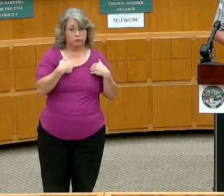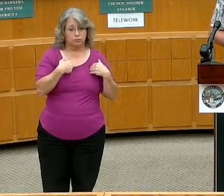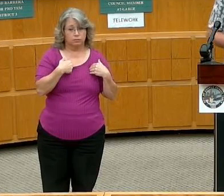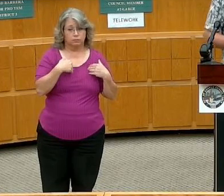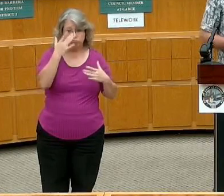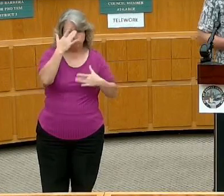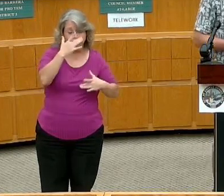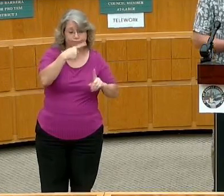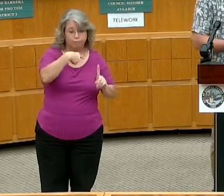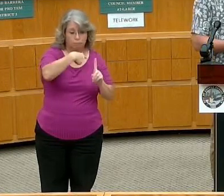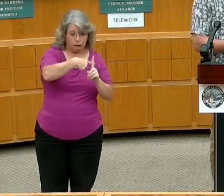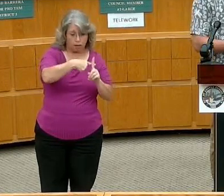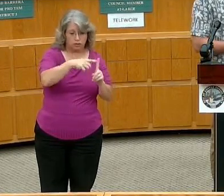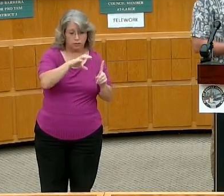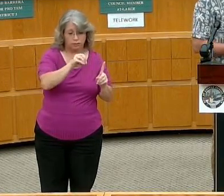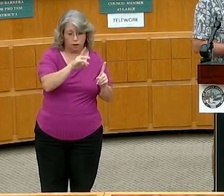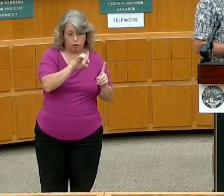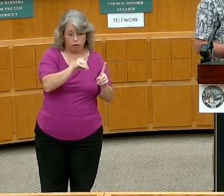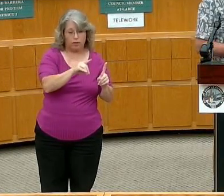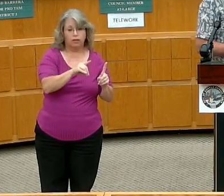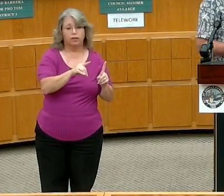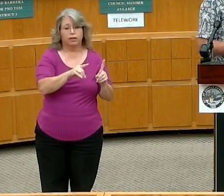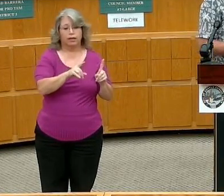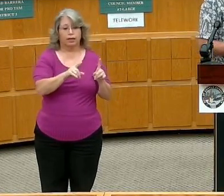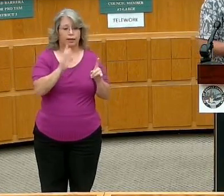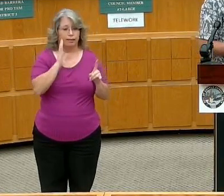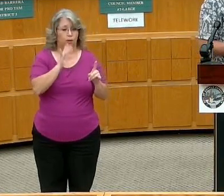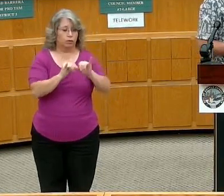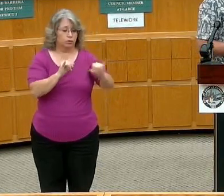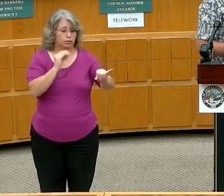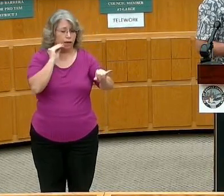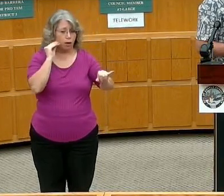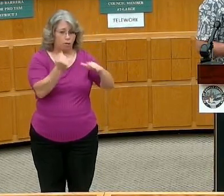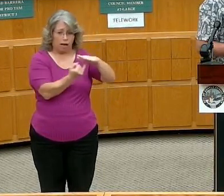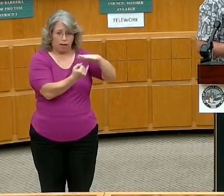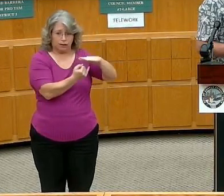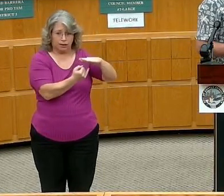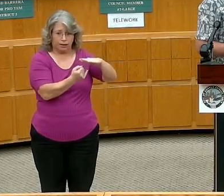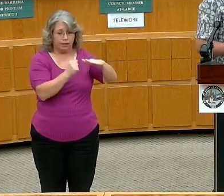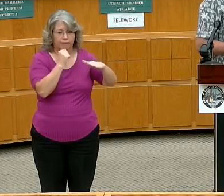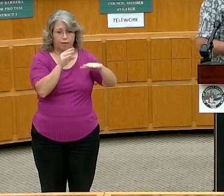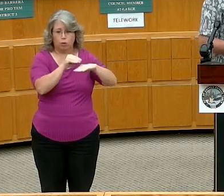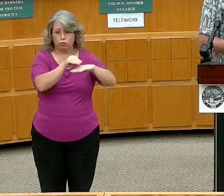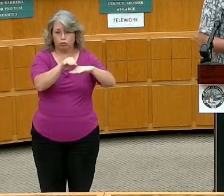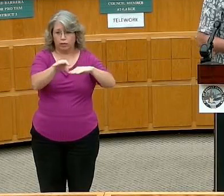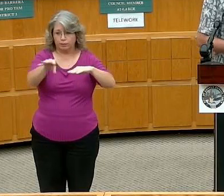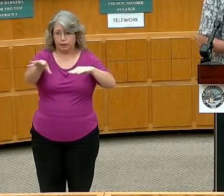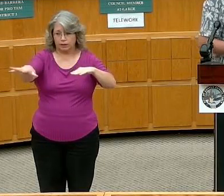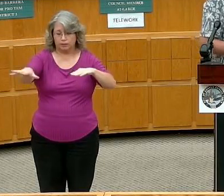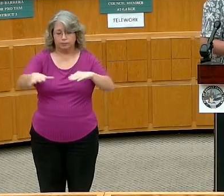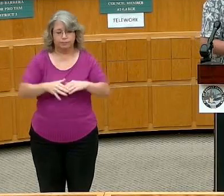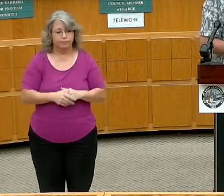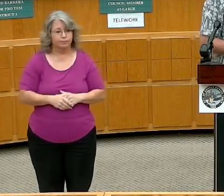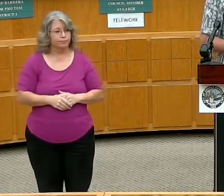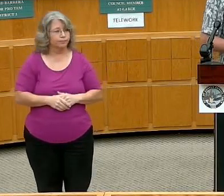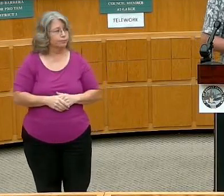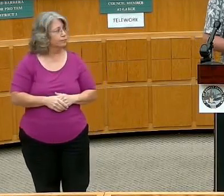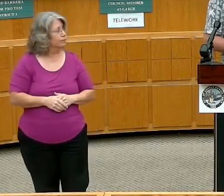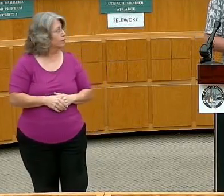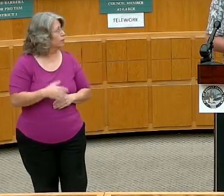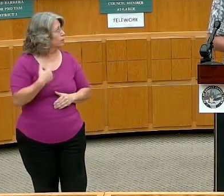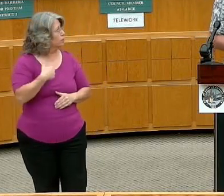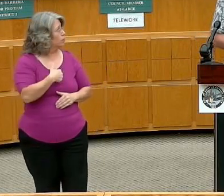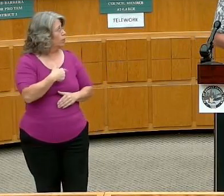just have the flu and won't isolate. So here's the scenarios that we're modeling. 1,